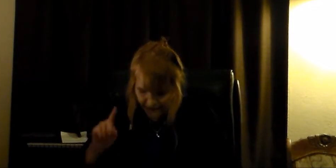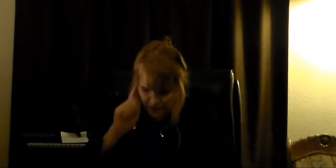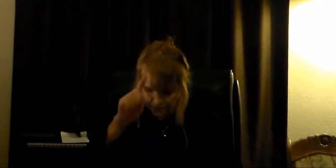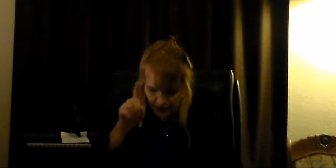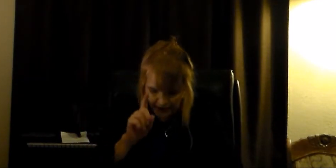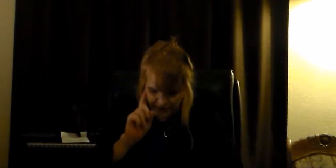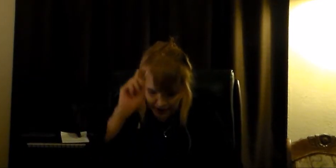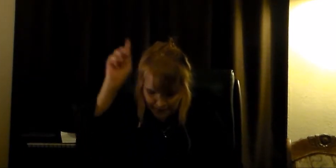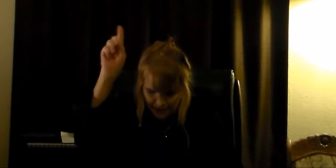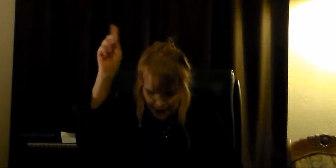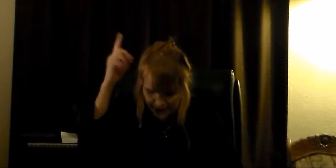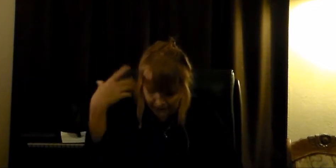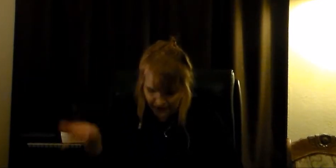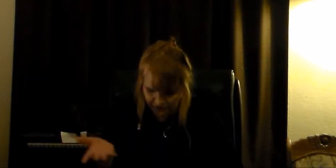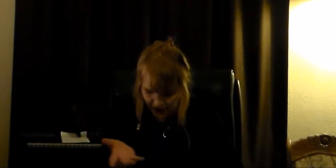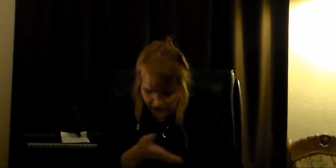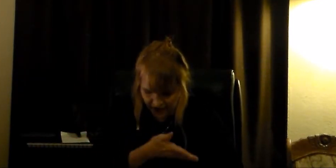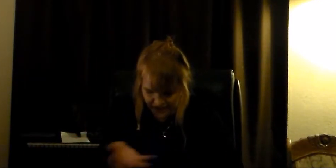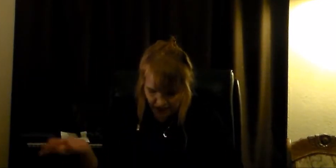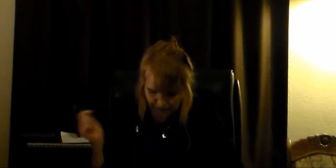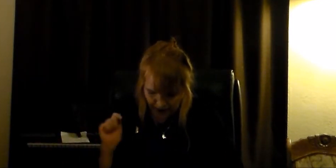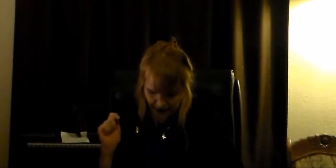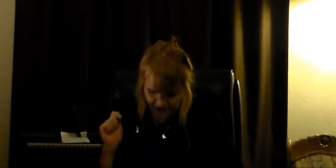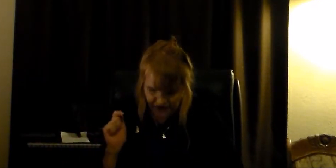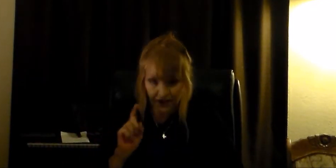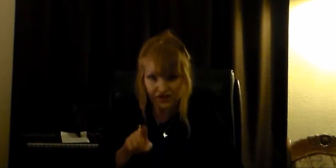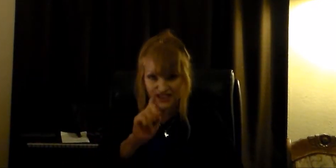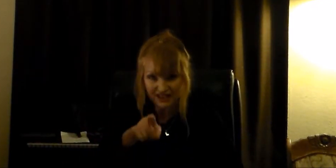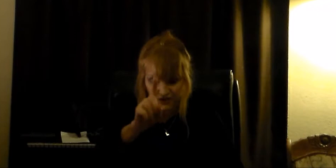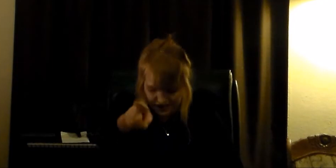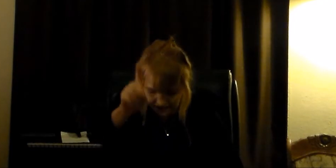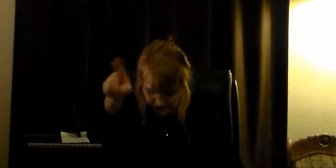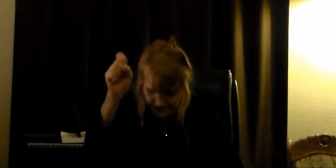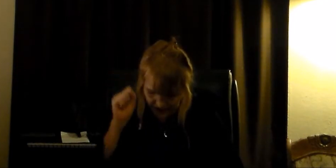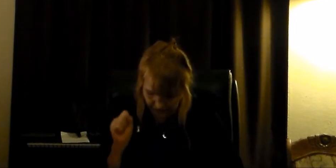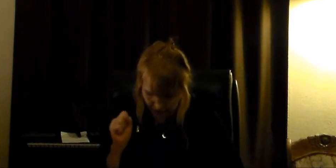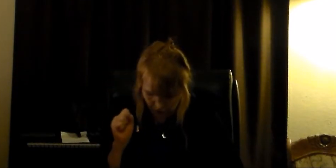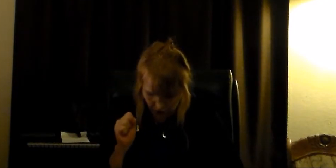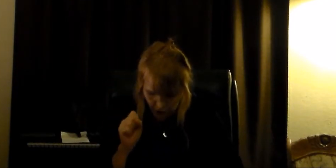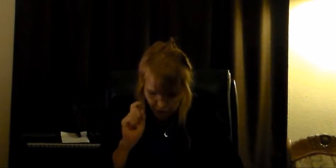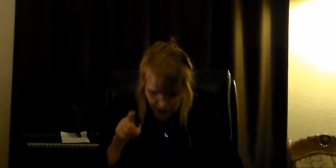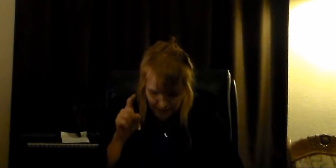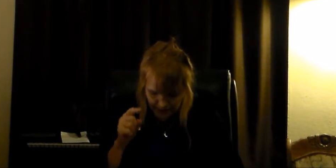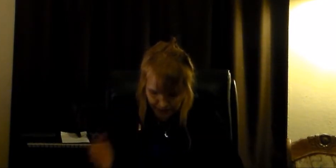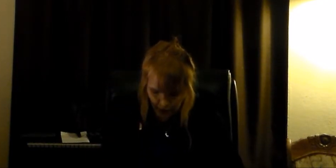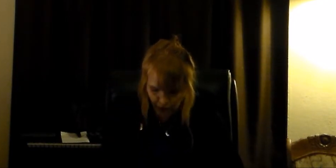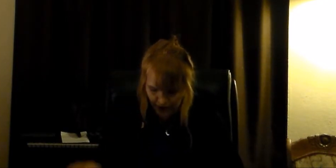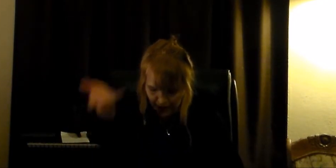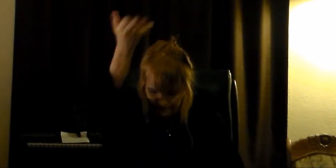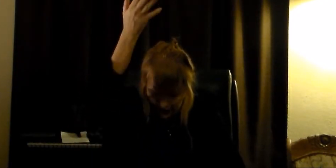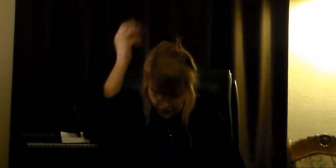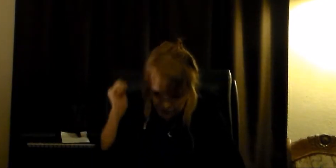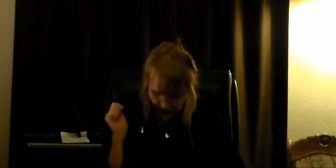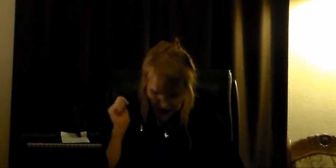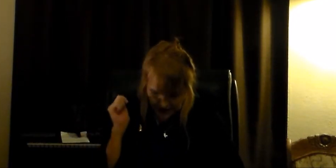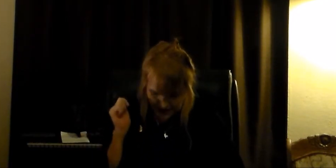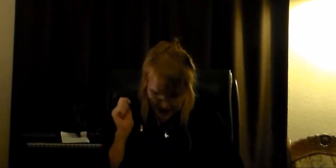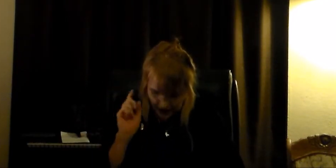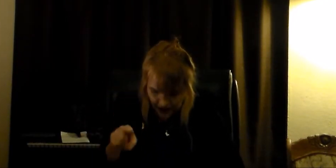Every plant that my heavenly Father has not planted that are sinful, will be pulled up by the roots.